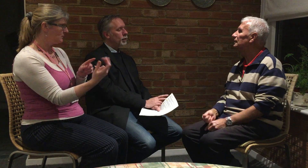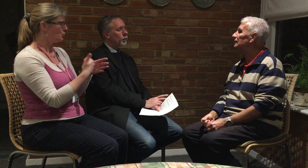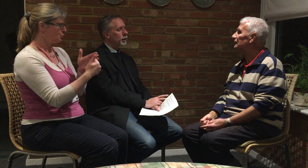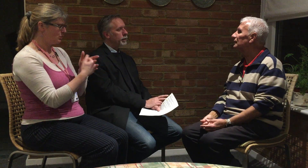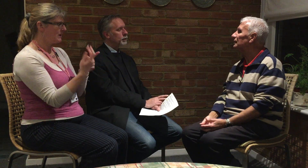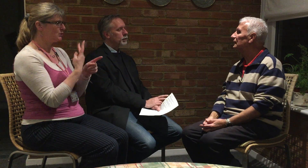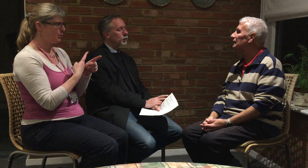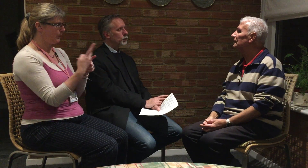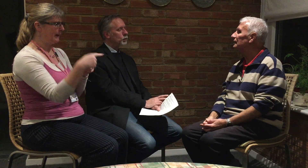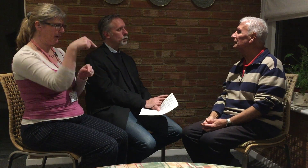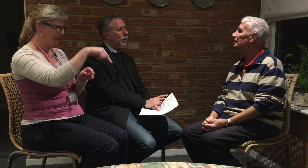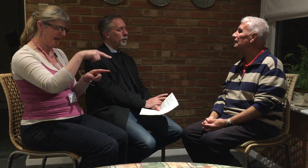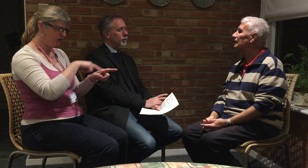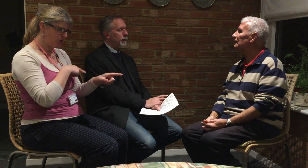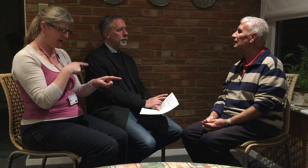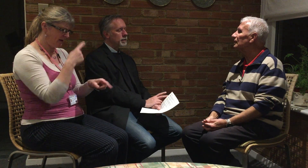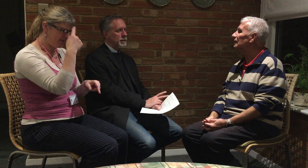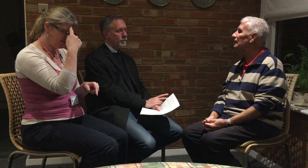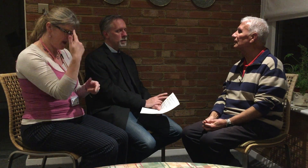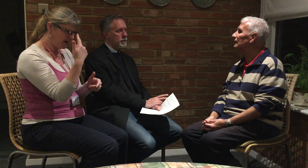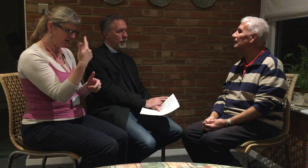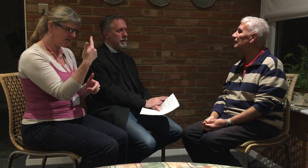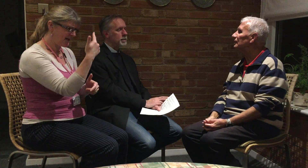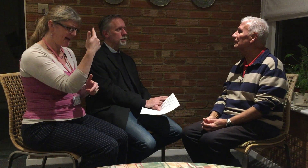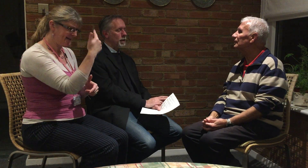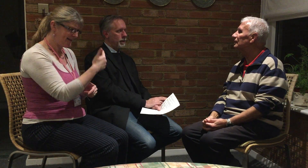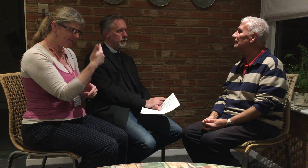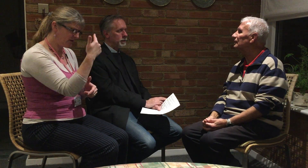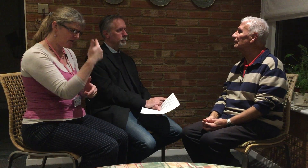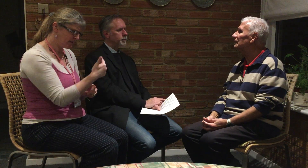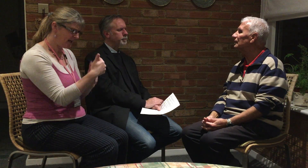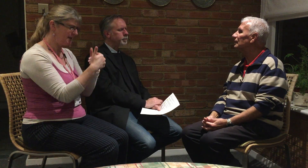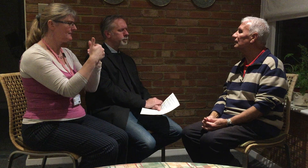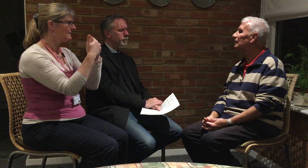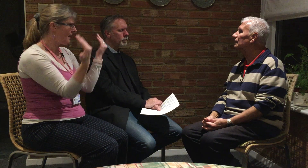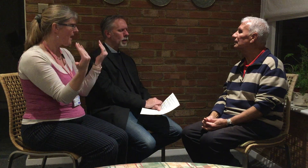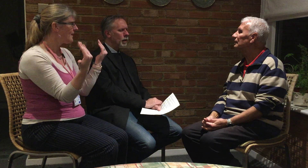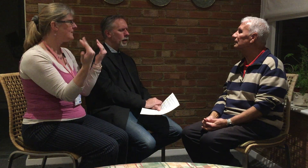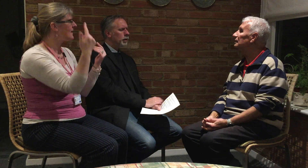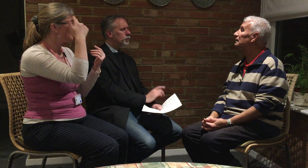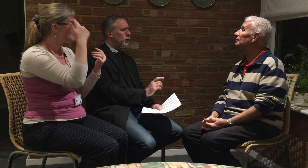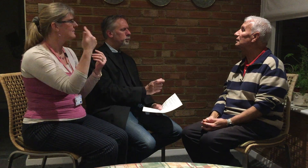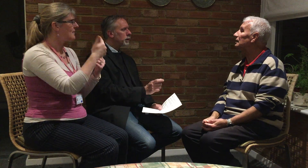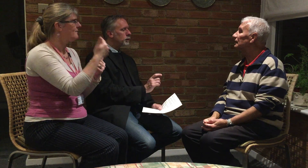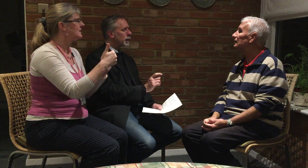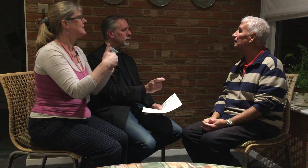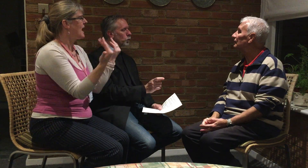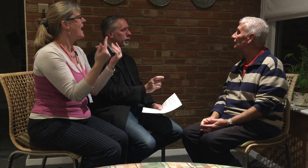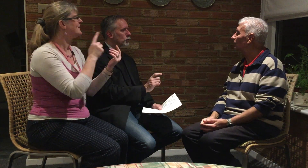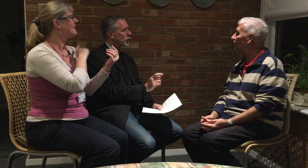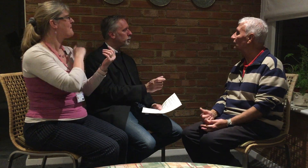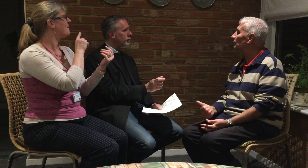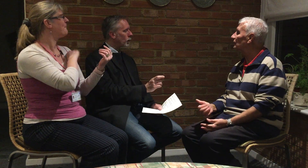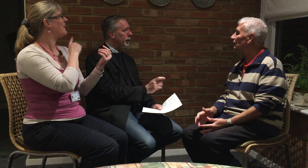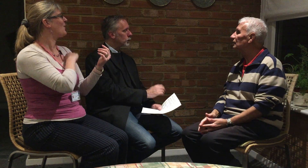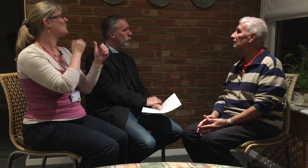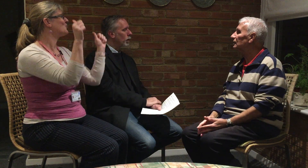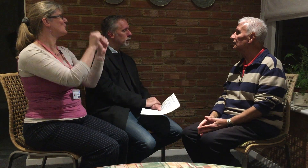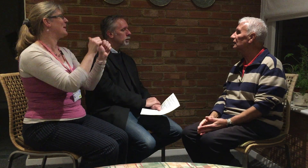we're going to do, I think it's 17 days, just because that's where the cheaper flights were.